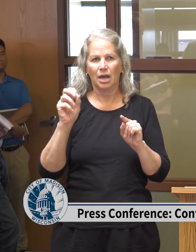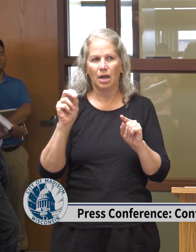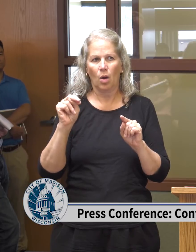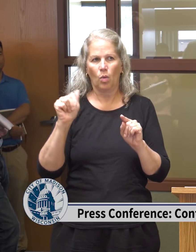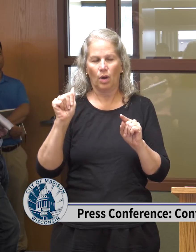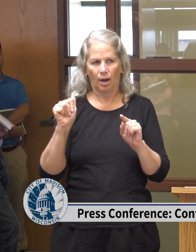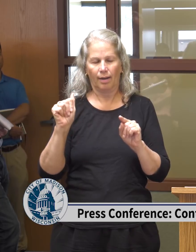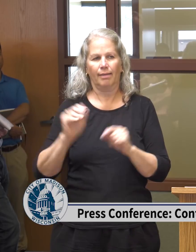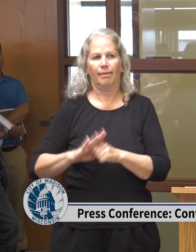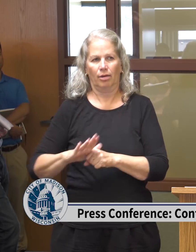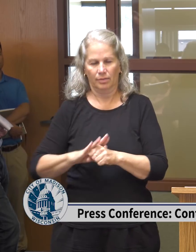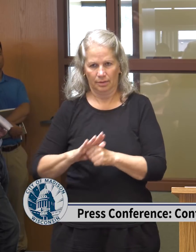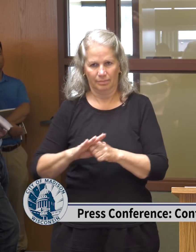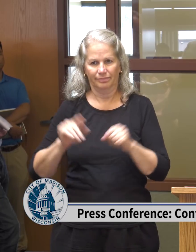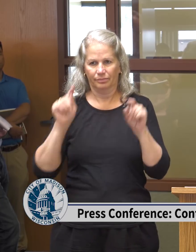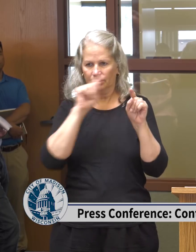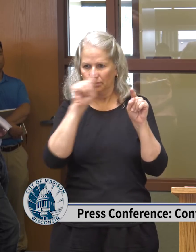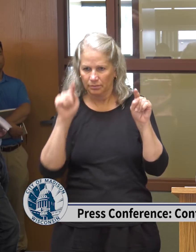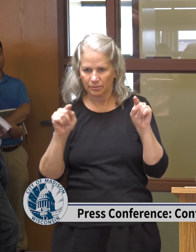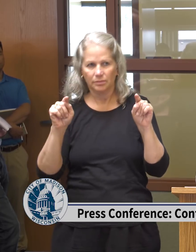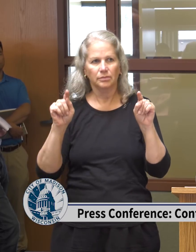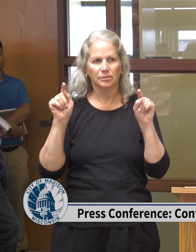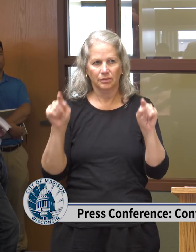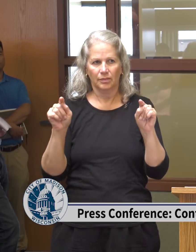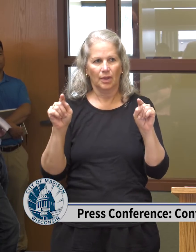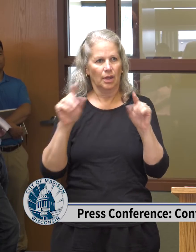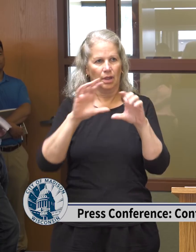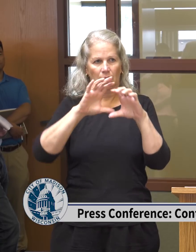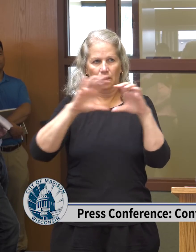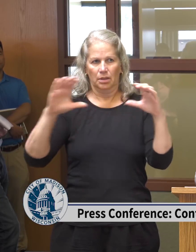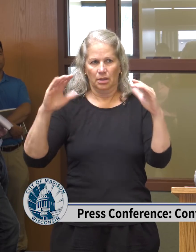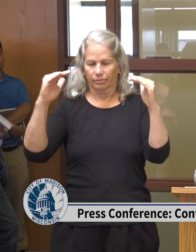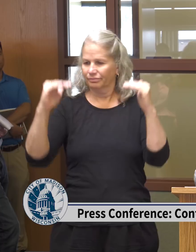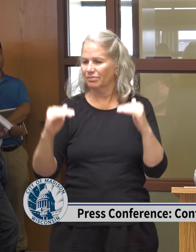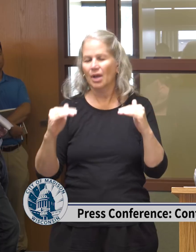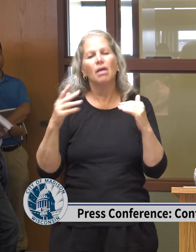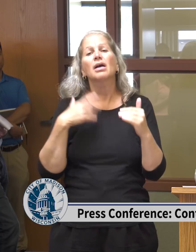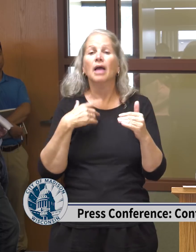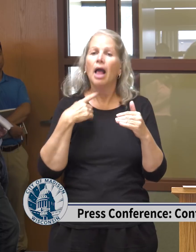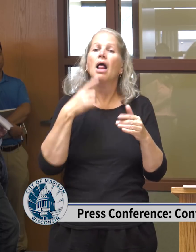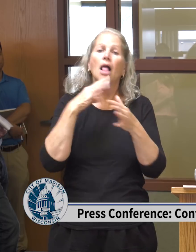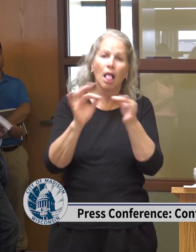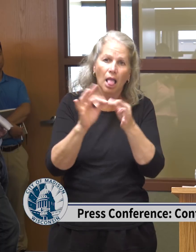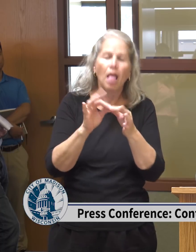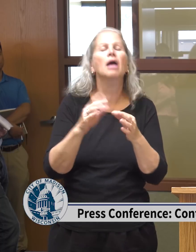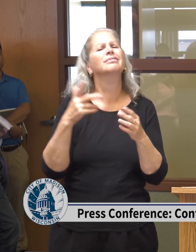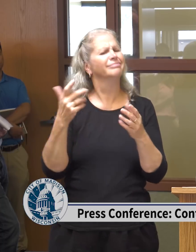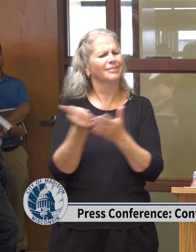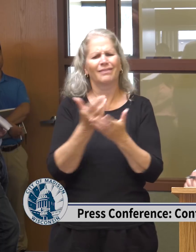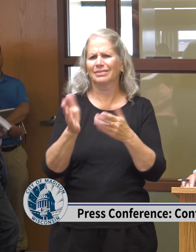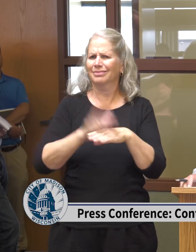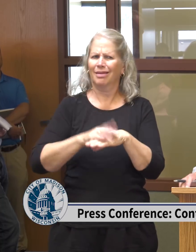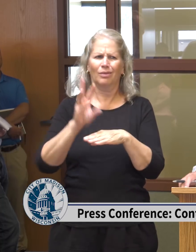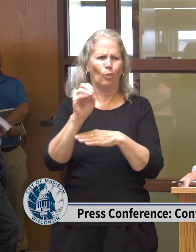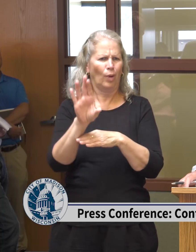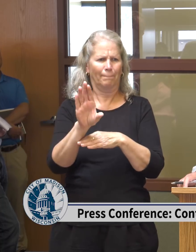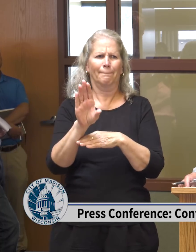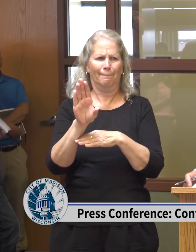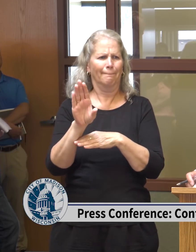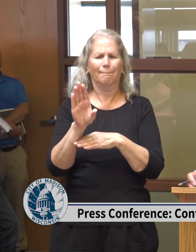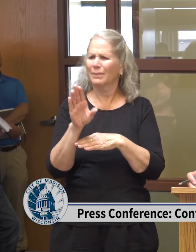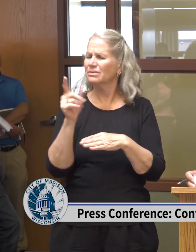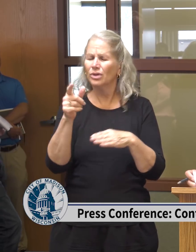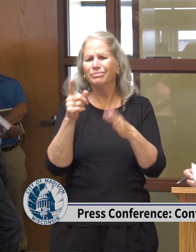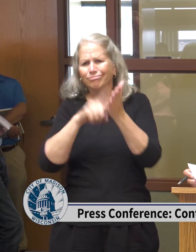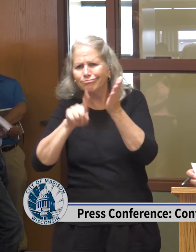be found on the city website that addresses the flooding. Our sandbag total has increased from the